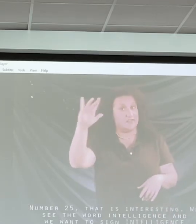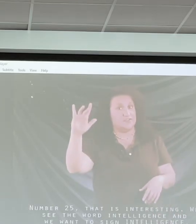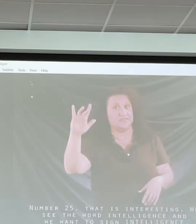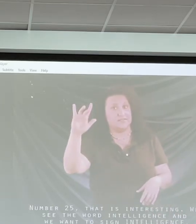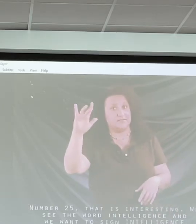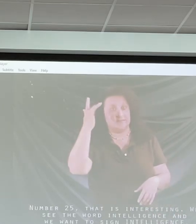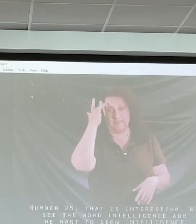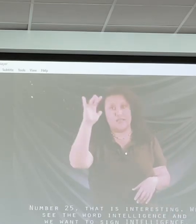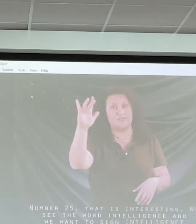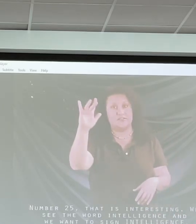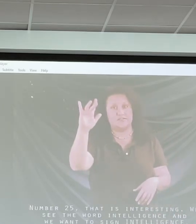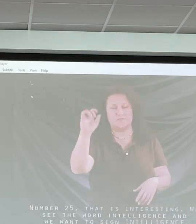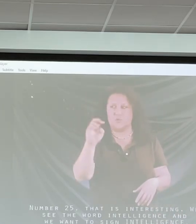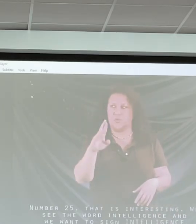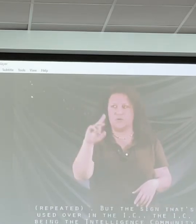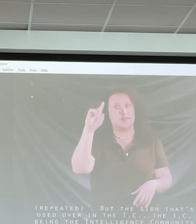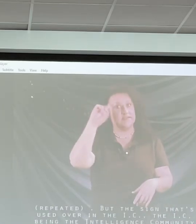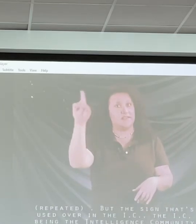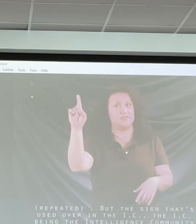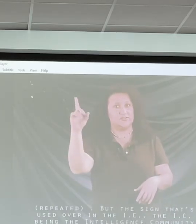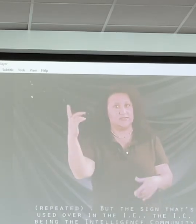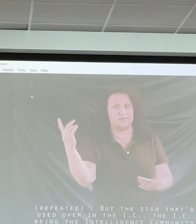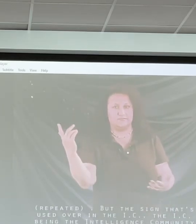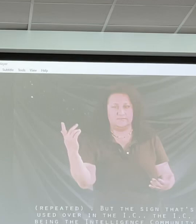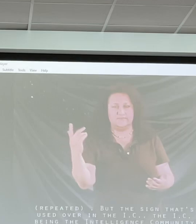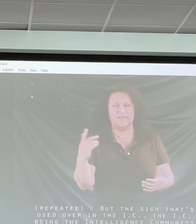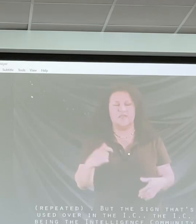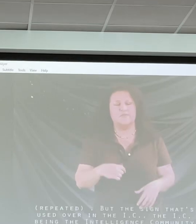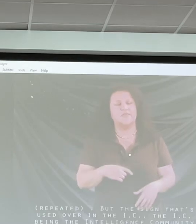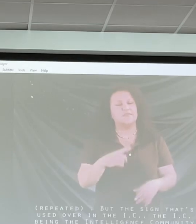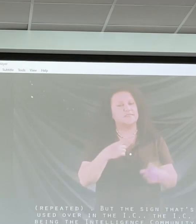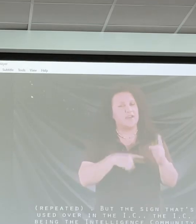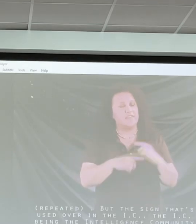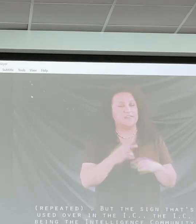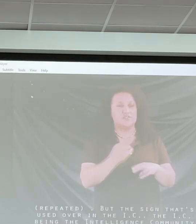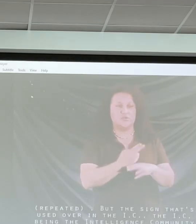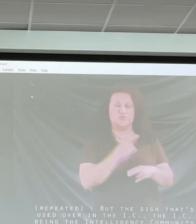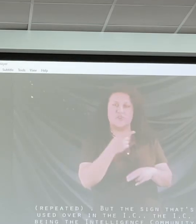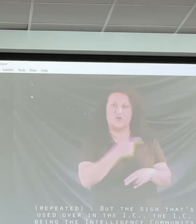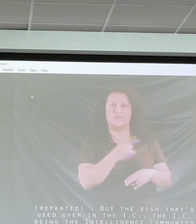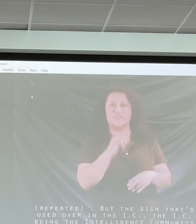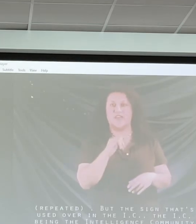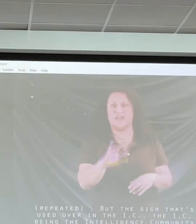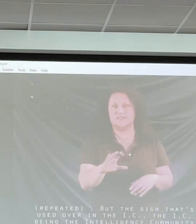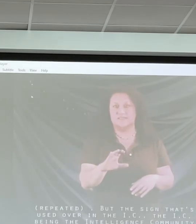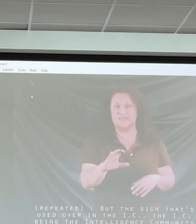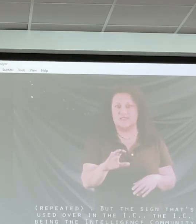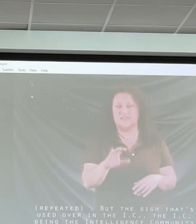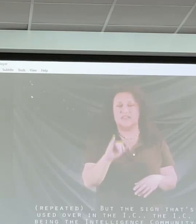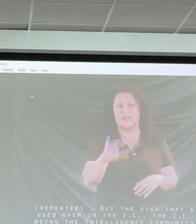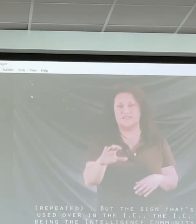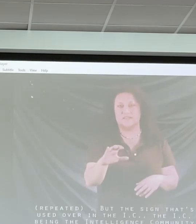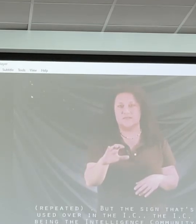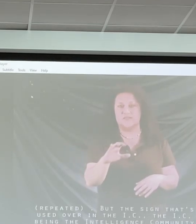intelligence, intelligence, or intelligence. But the sign that's used over in the IC being